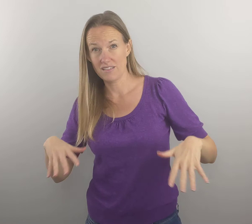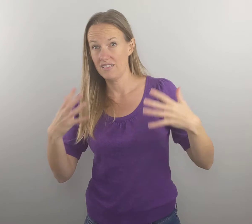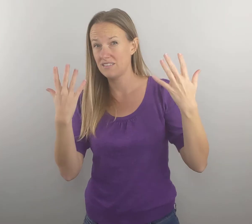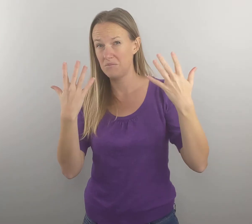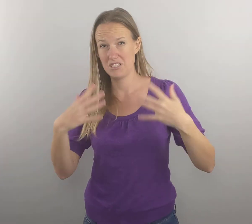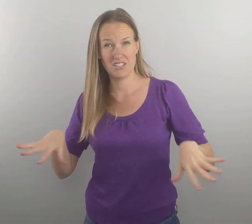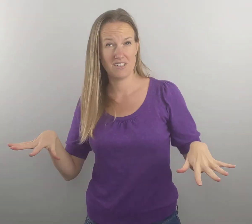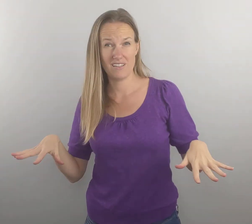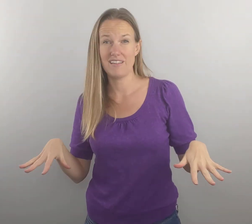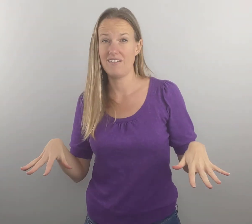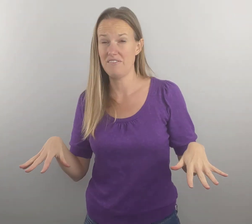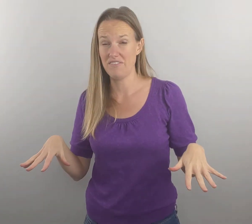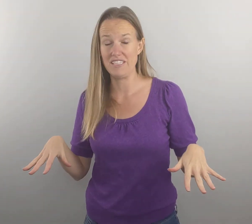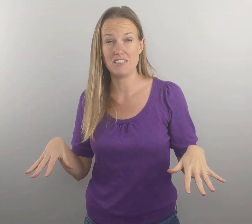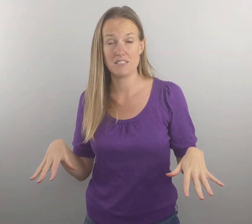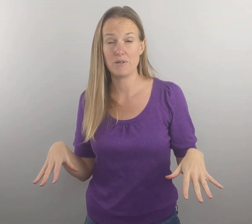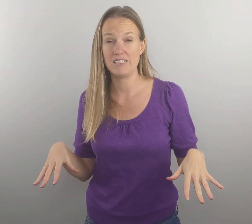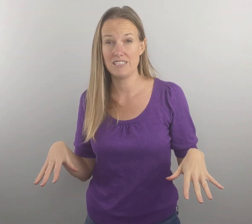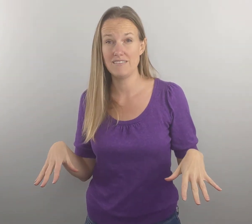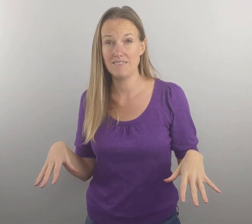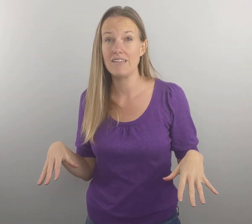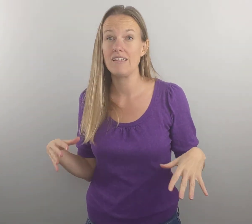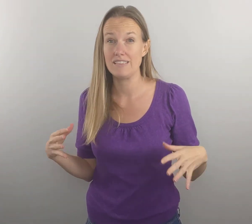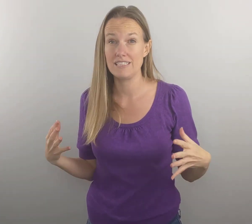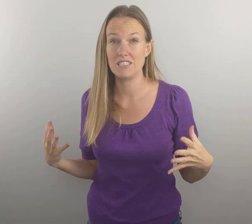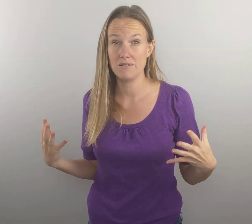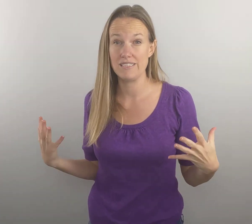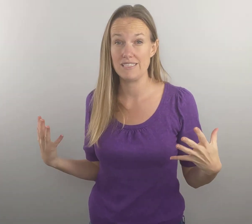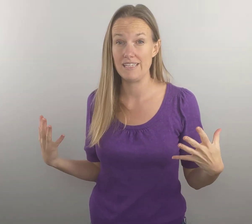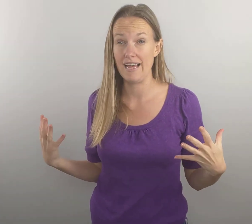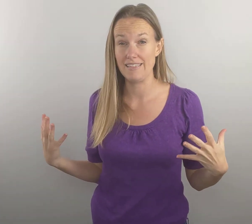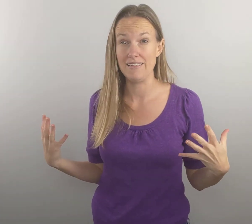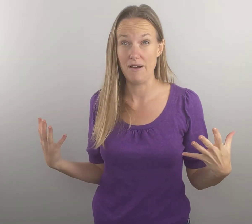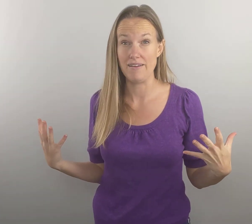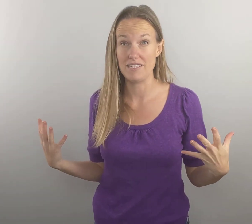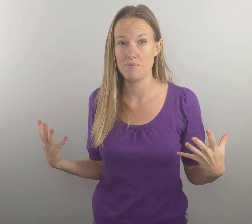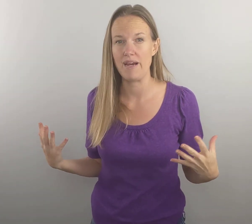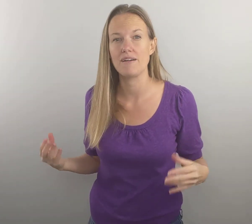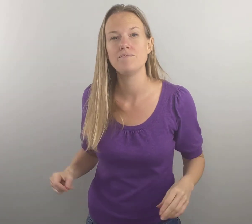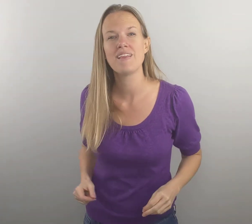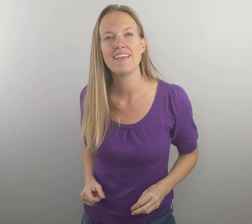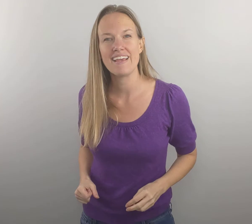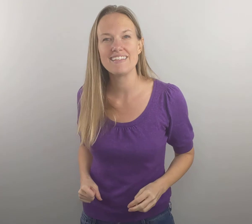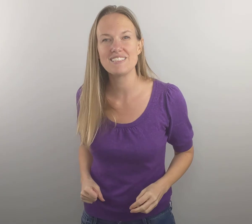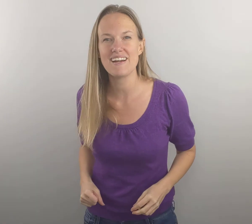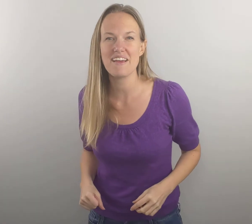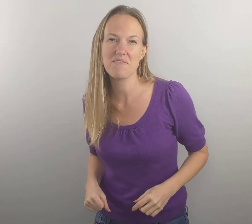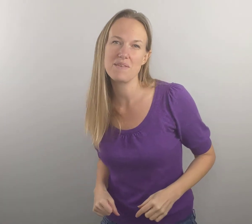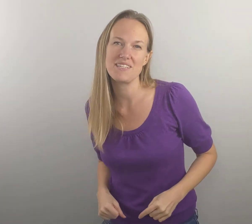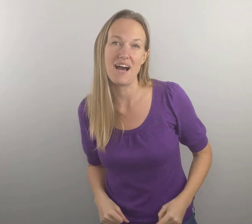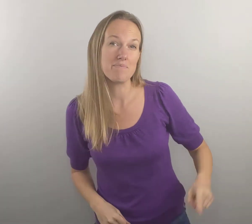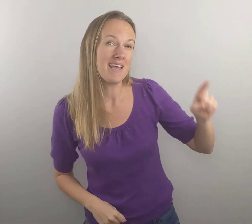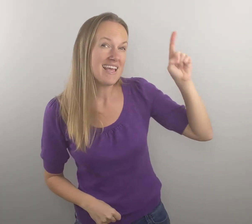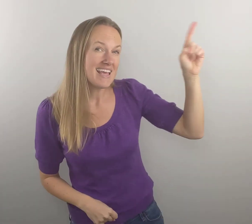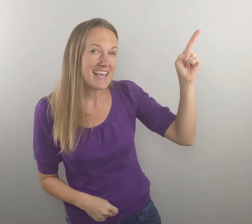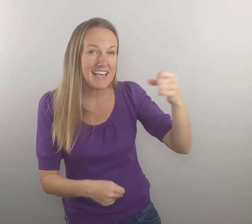this, and make sure like you have a facial expression in a situation that you have despair. Okay, let's try that from the top.